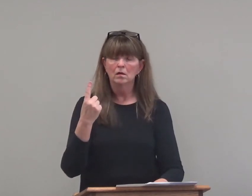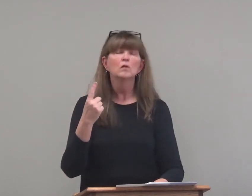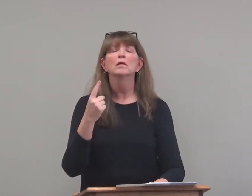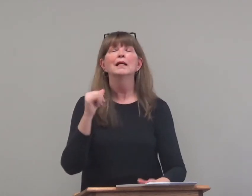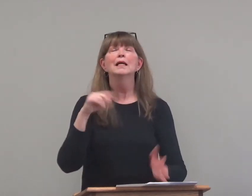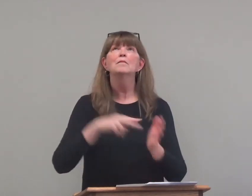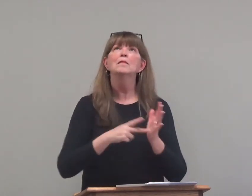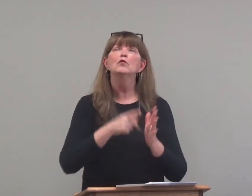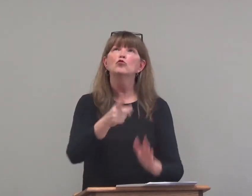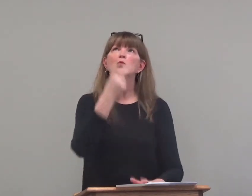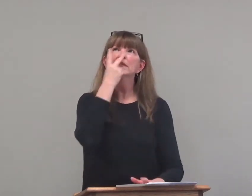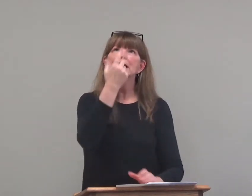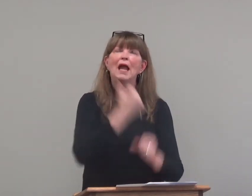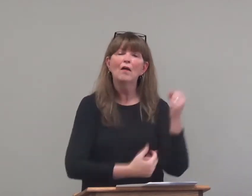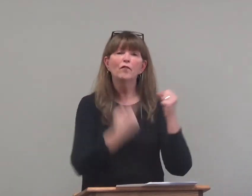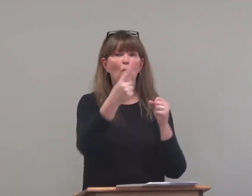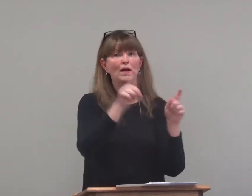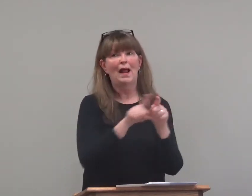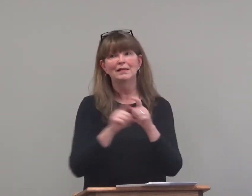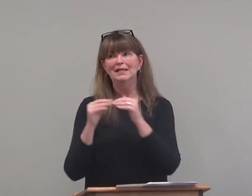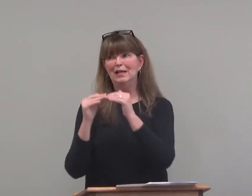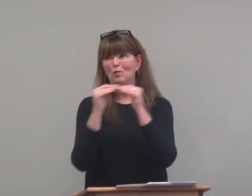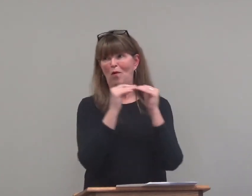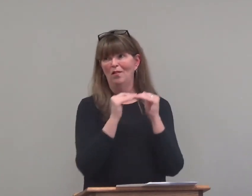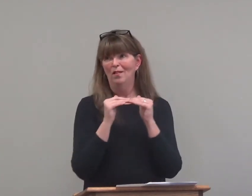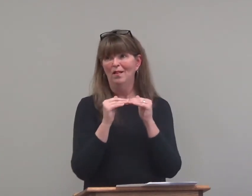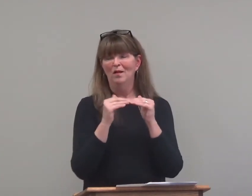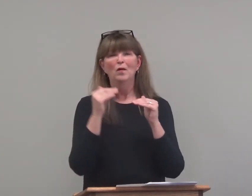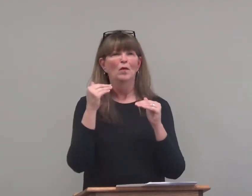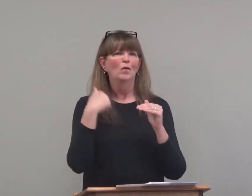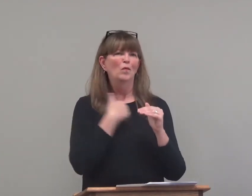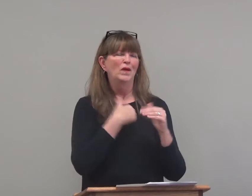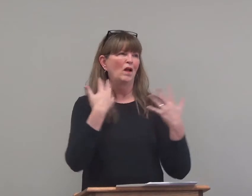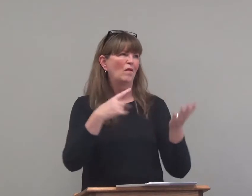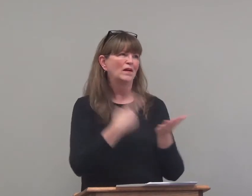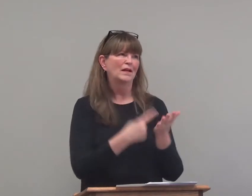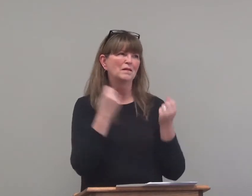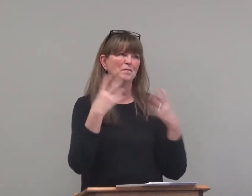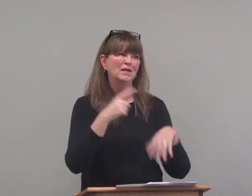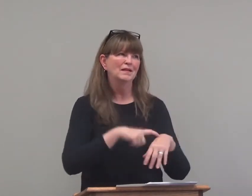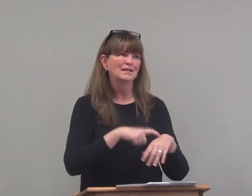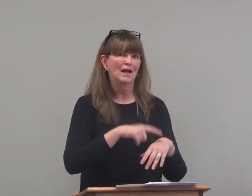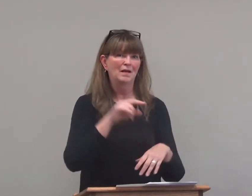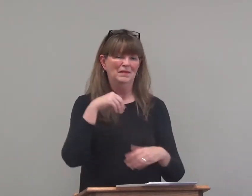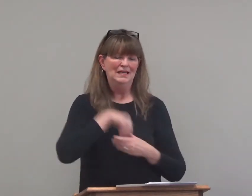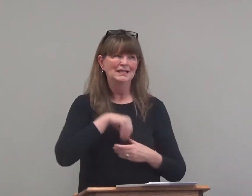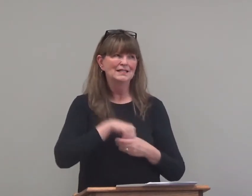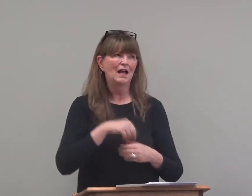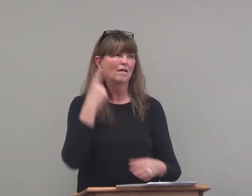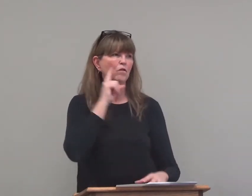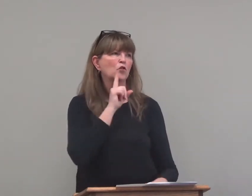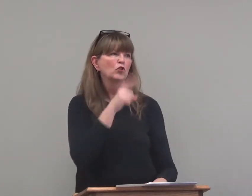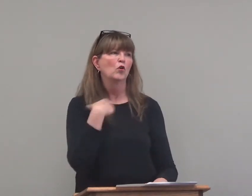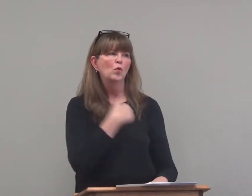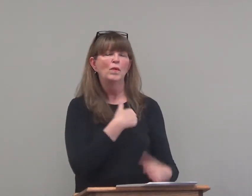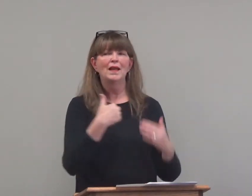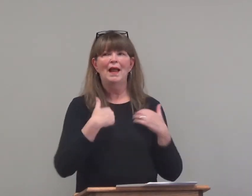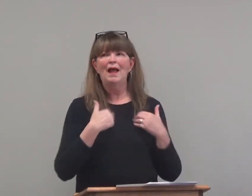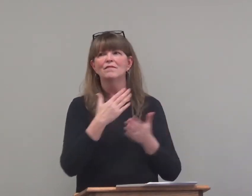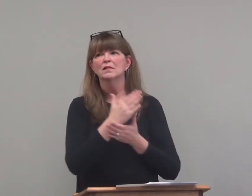To be salt and light means that you need to see everyone as your equal. And we've talked about that a lot of time.